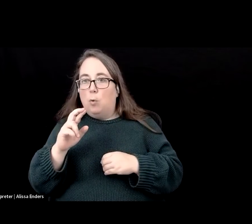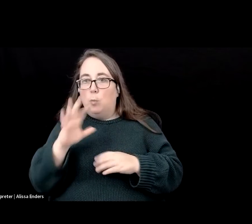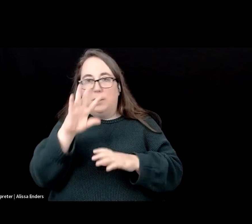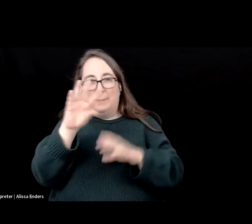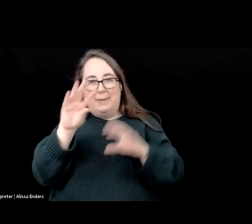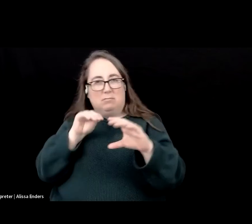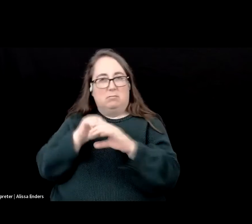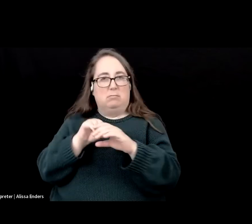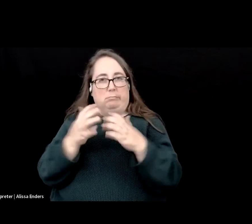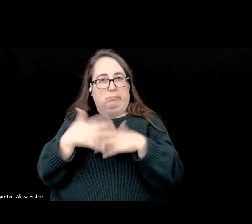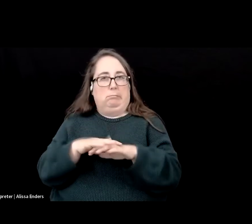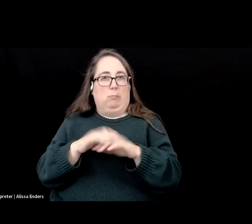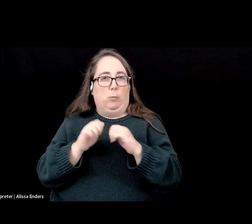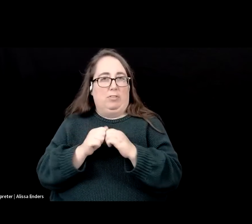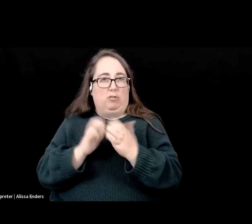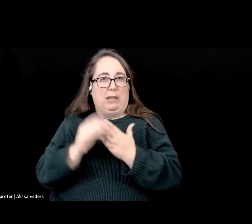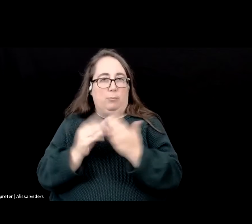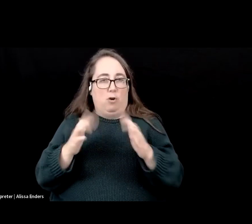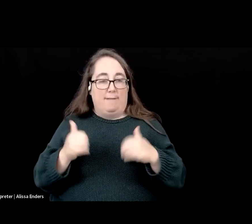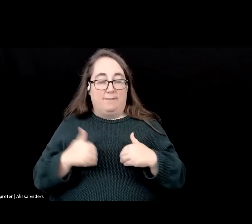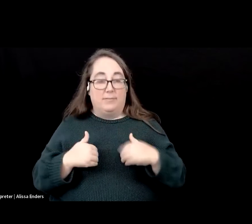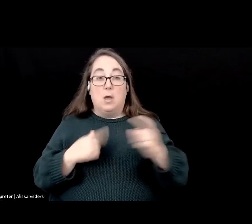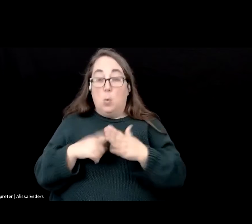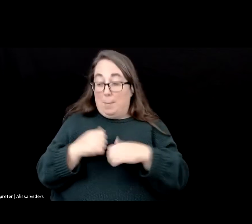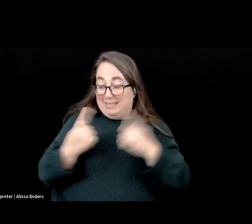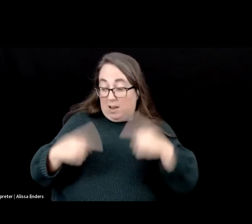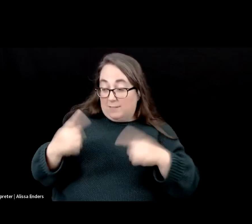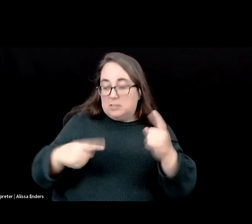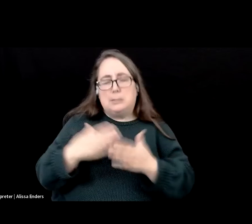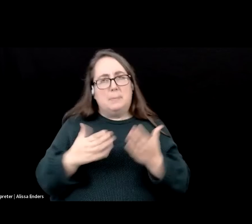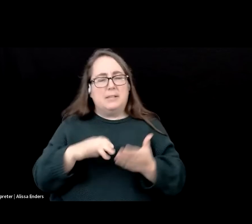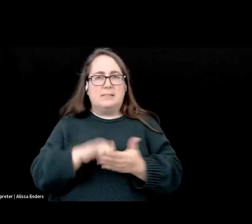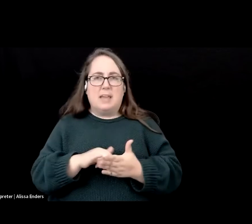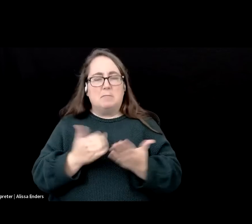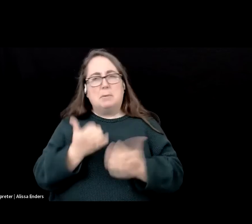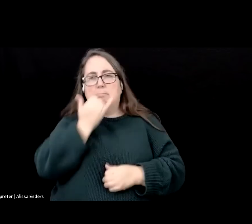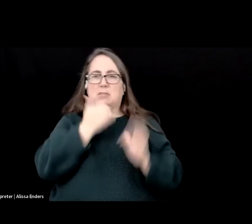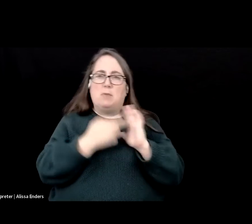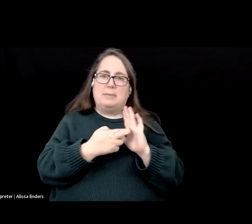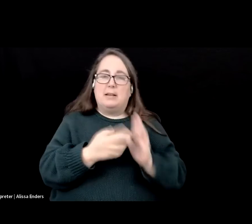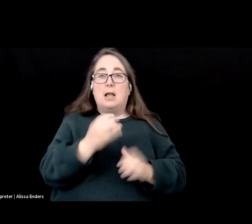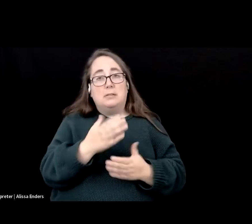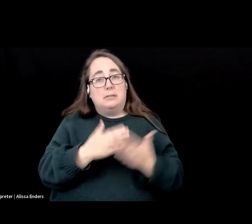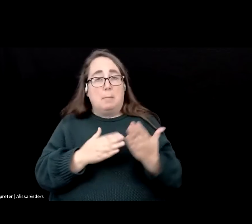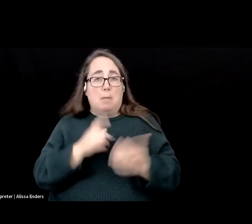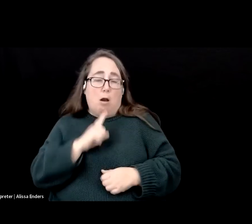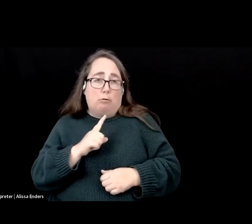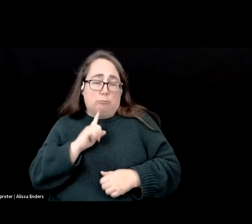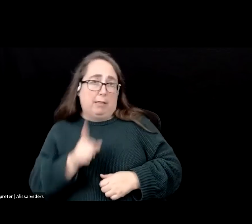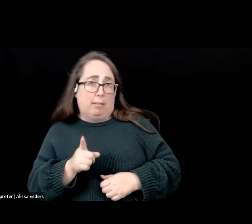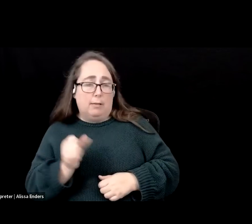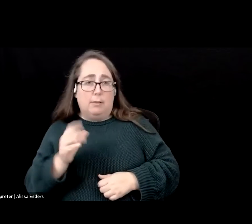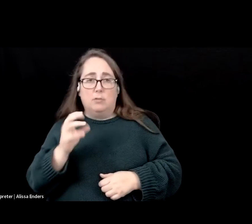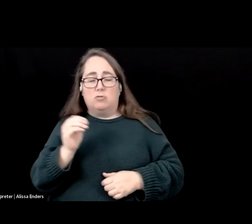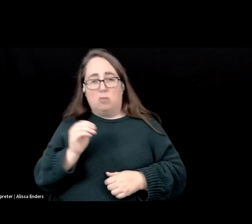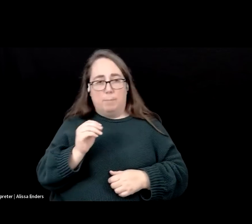So in terms of what makes it controversial, I think, you know, I see that there are some things about it that have been misrepresented, and there's some things that are genuine. So, you know,